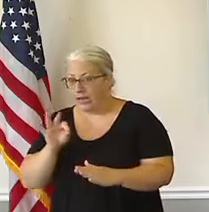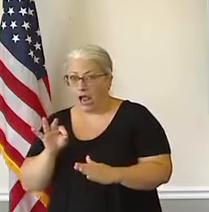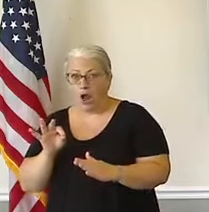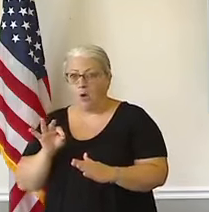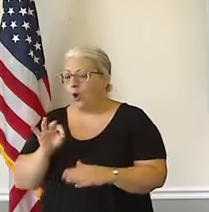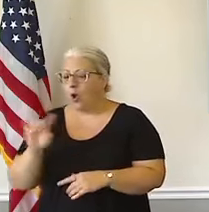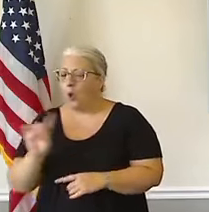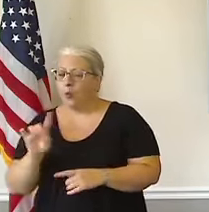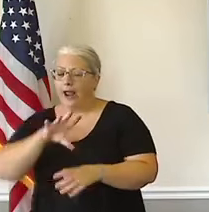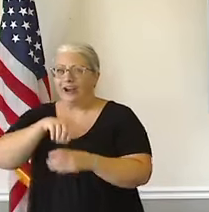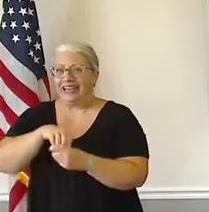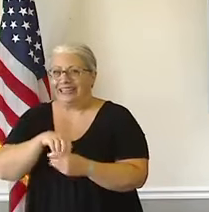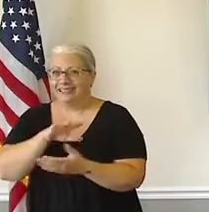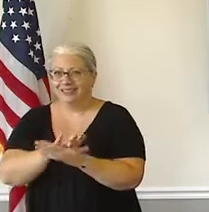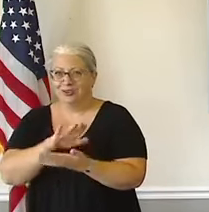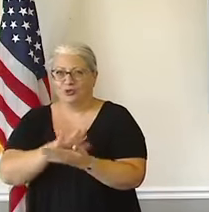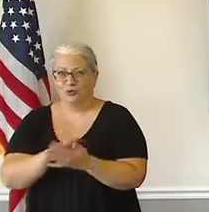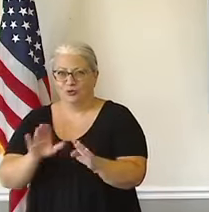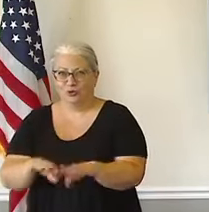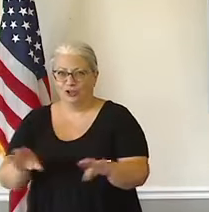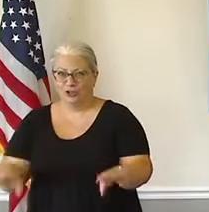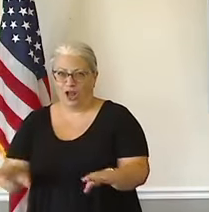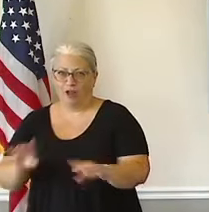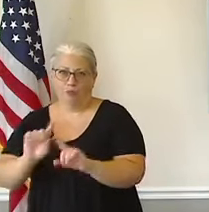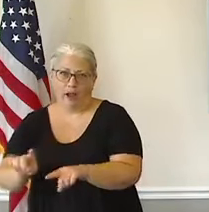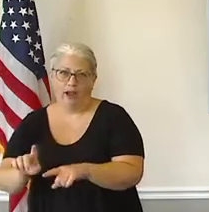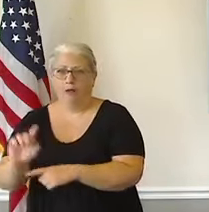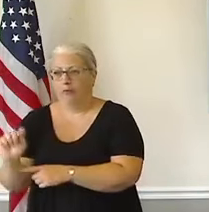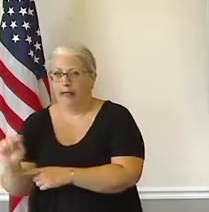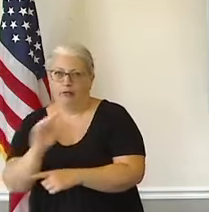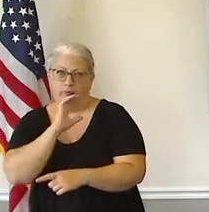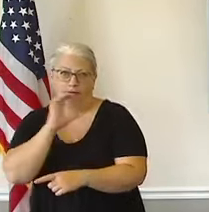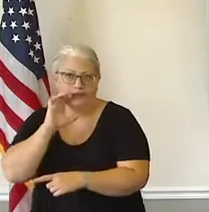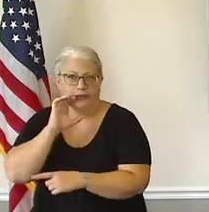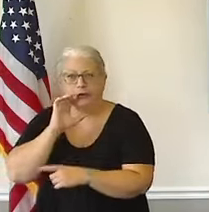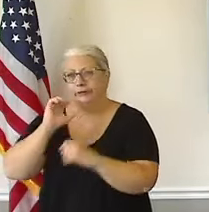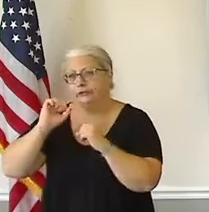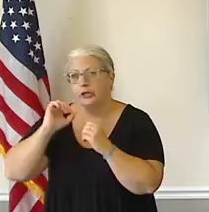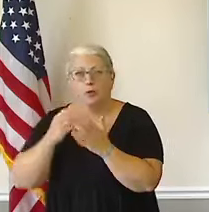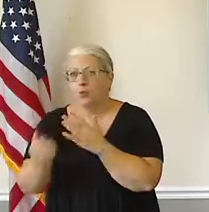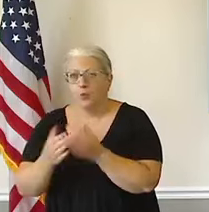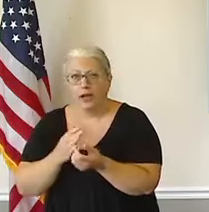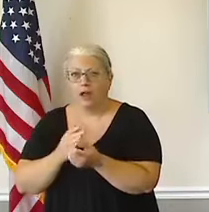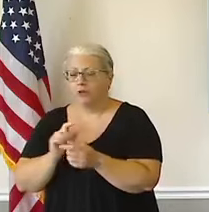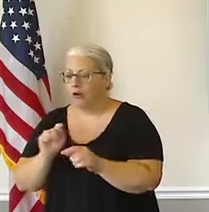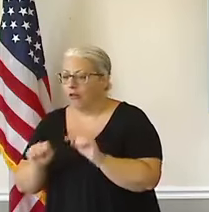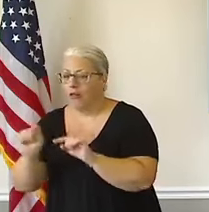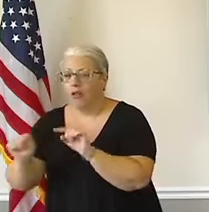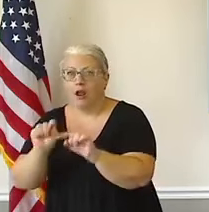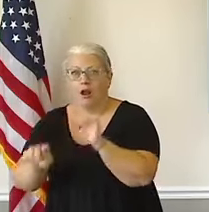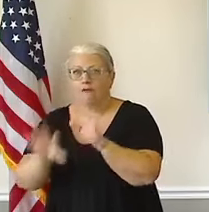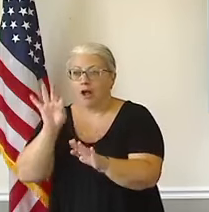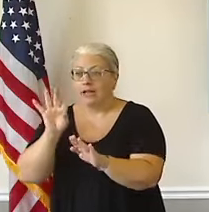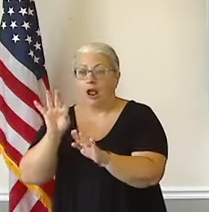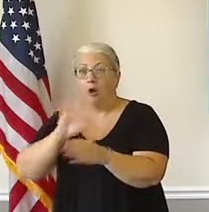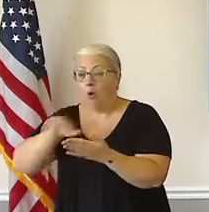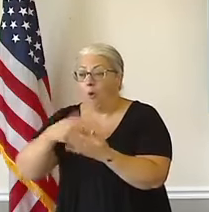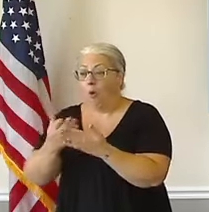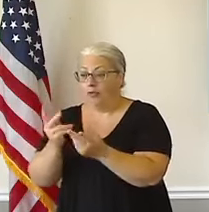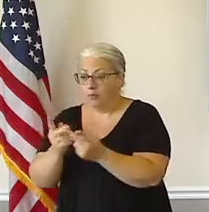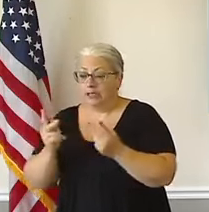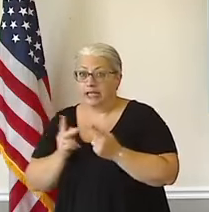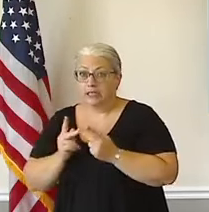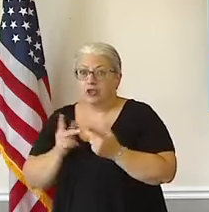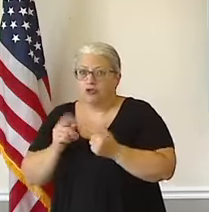And again, put all the pieces together, again, like that business, to contain this so that it doesn't spread any further. Thanks for